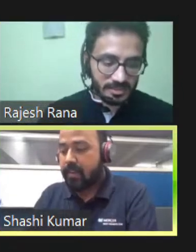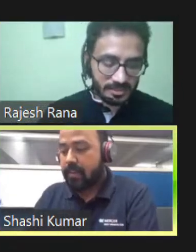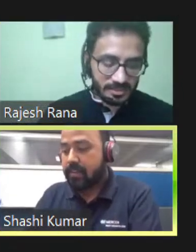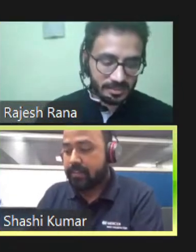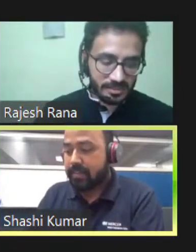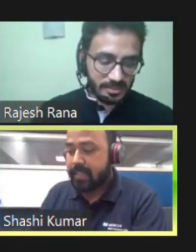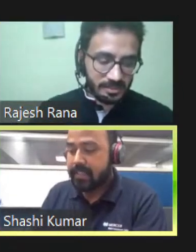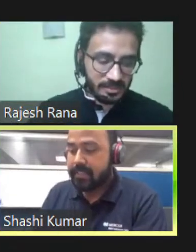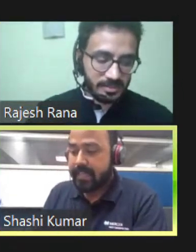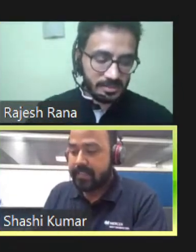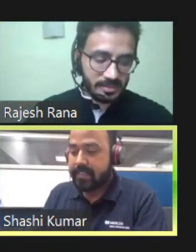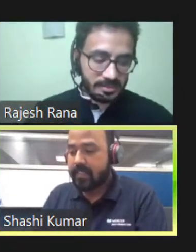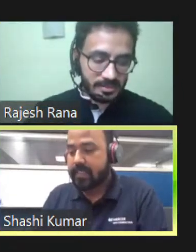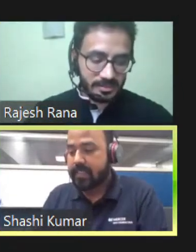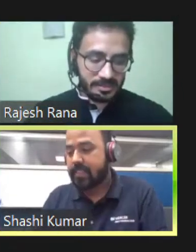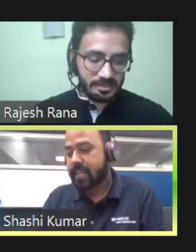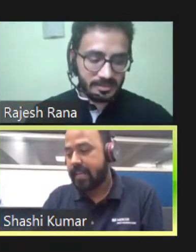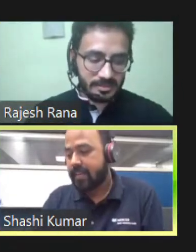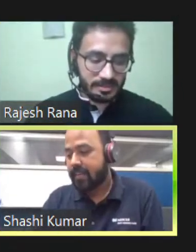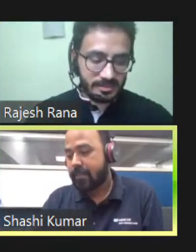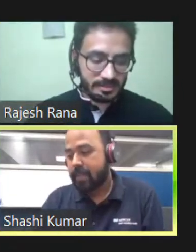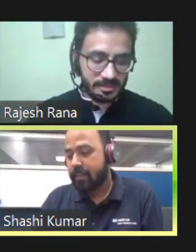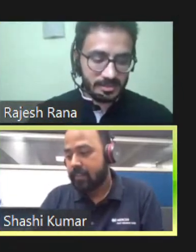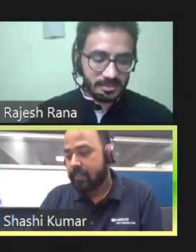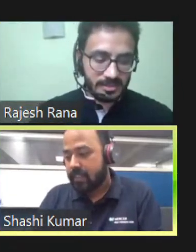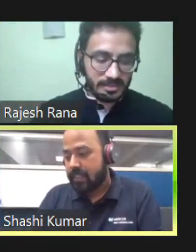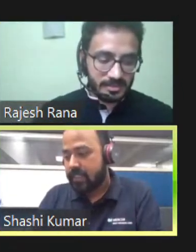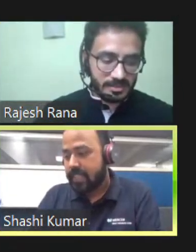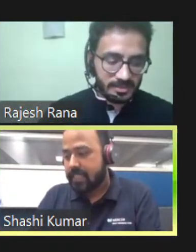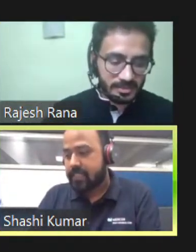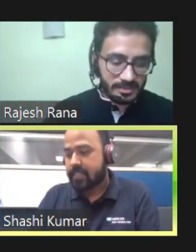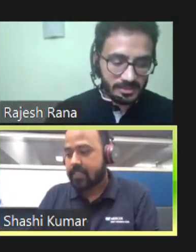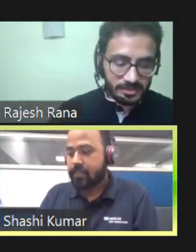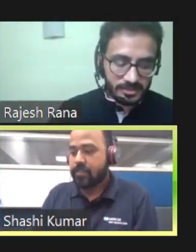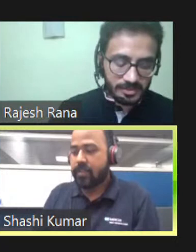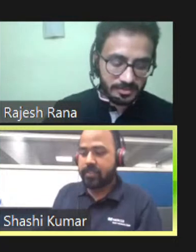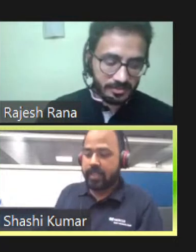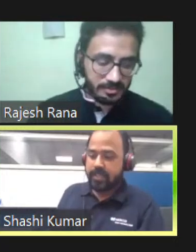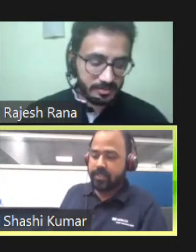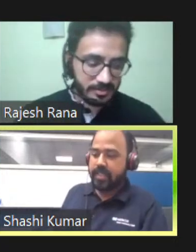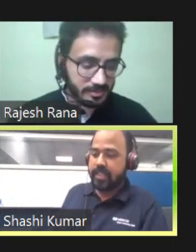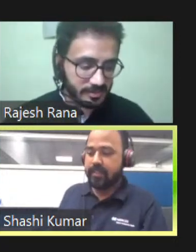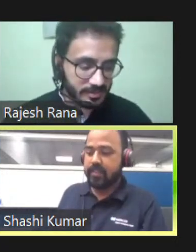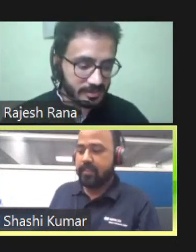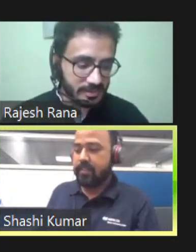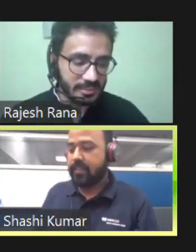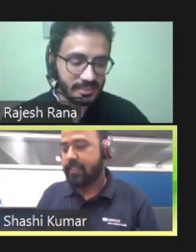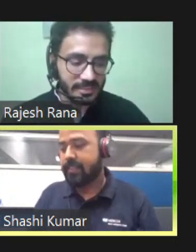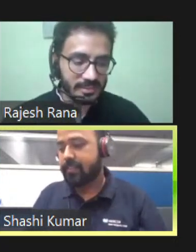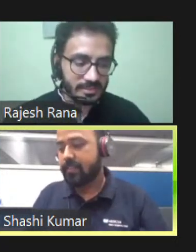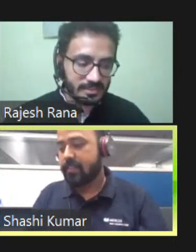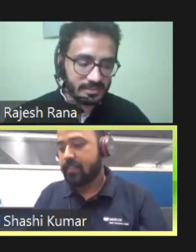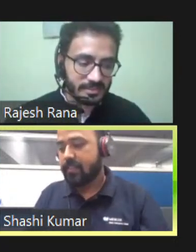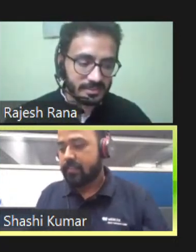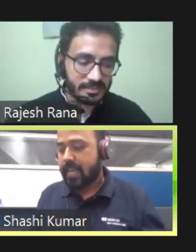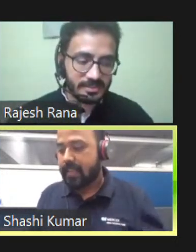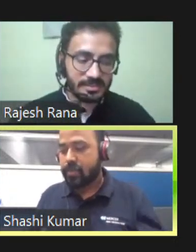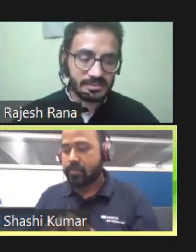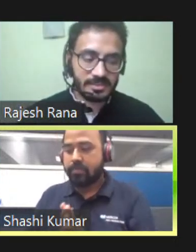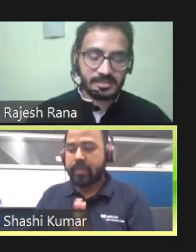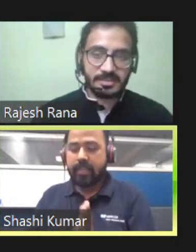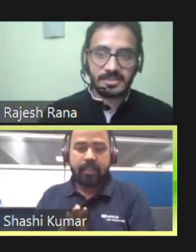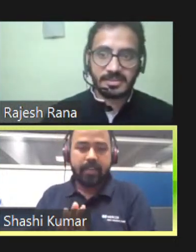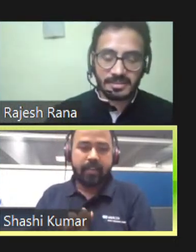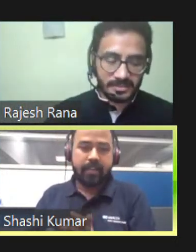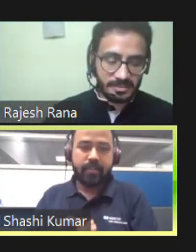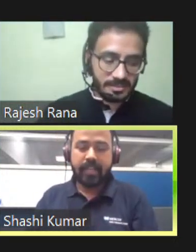Drakshikram Khan rightly said, it's a silent clapping. Yes, Rudransh, Anjali. Yes. Thanks,